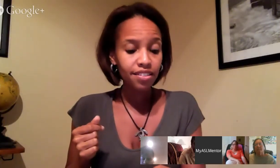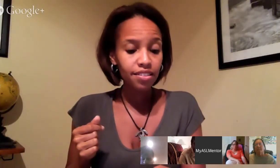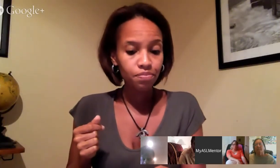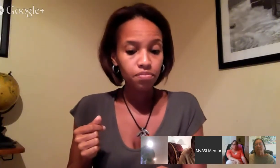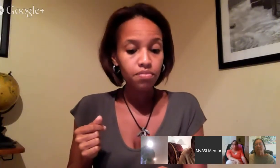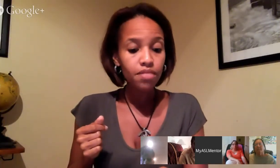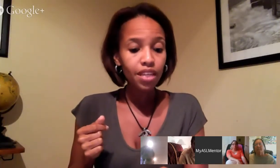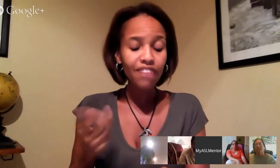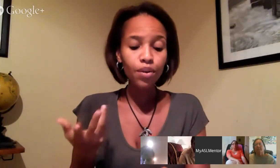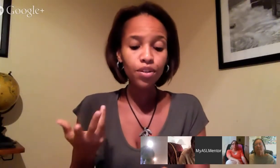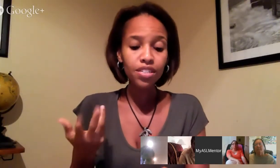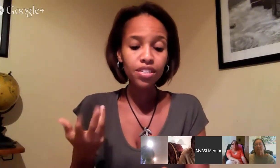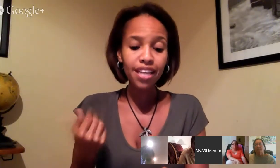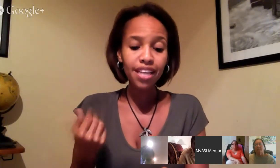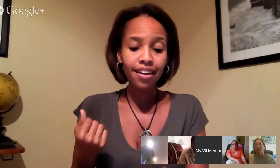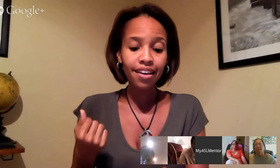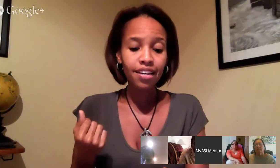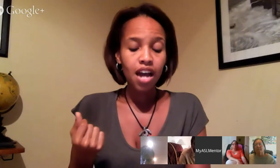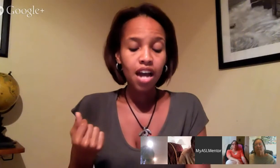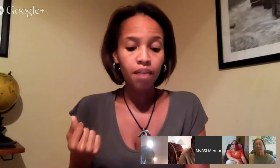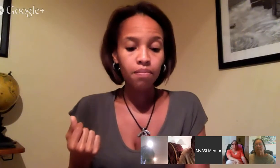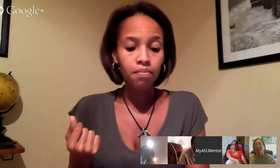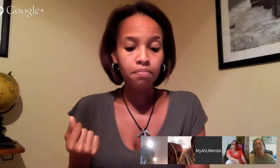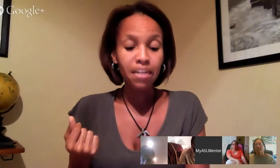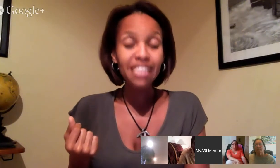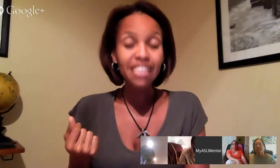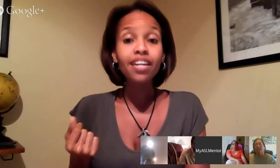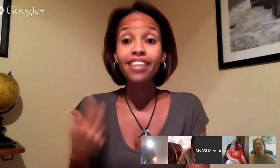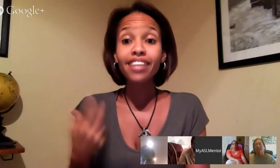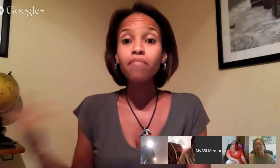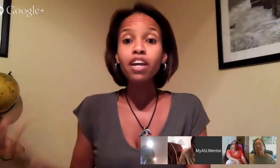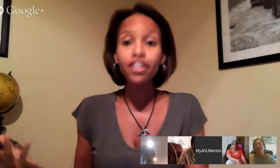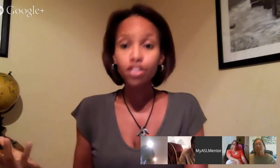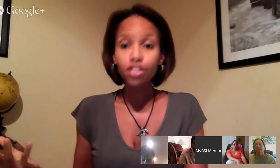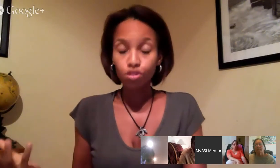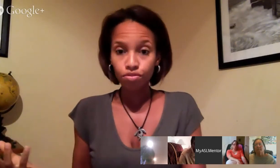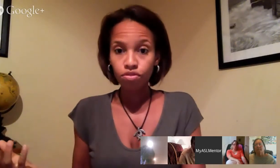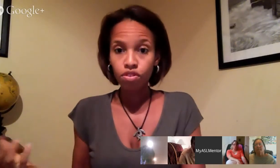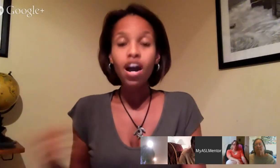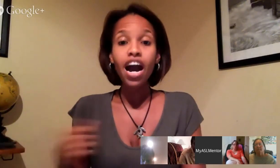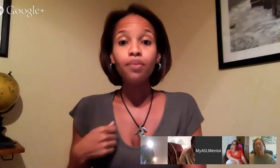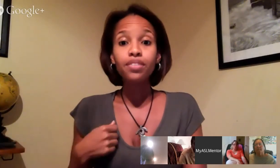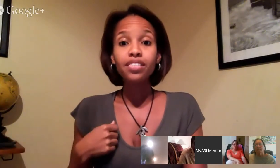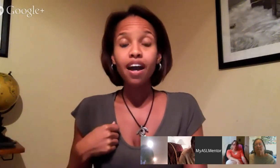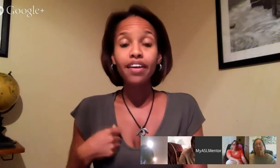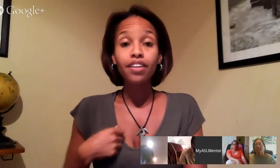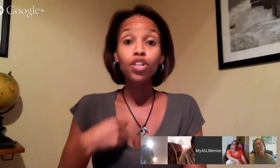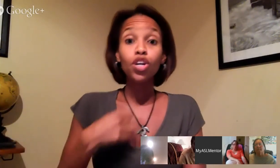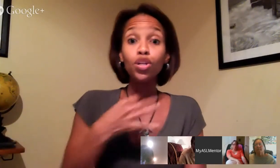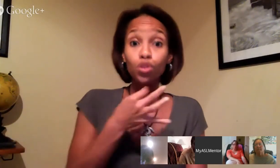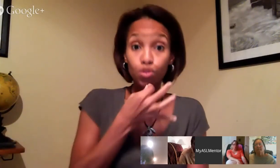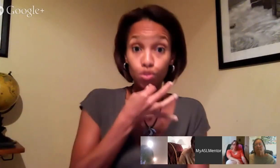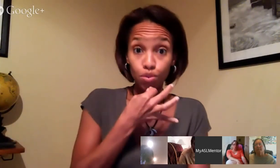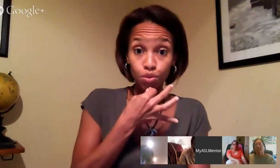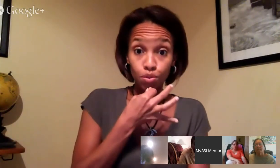sentence, if I were to say my son is getting married soon, I would sign